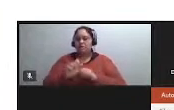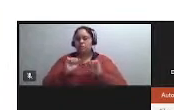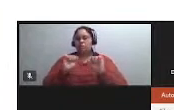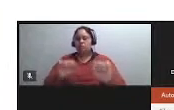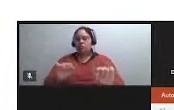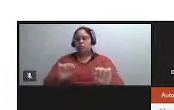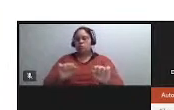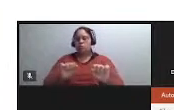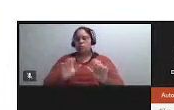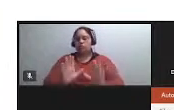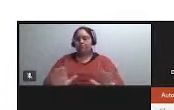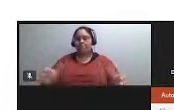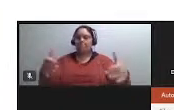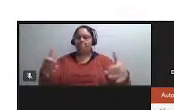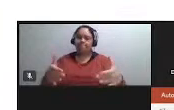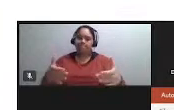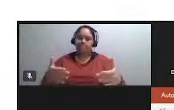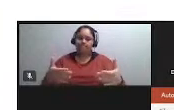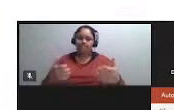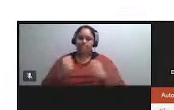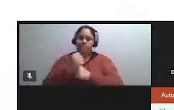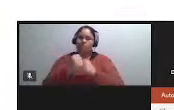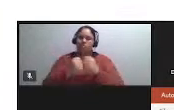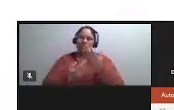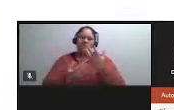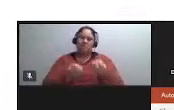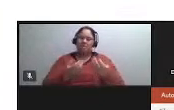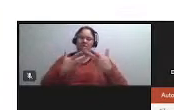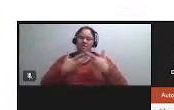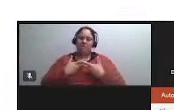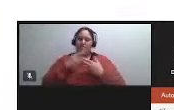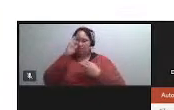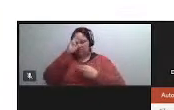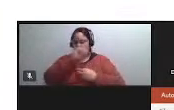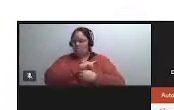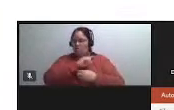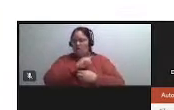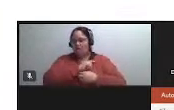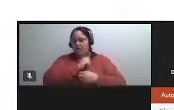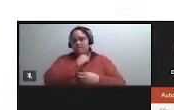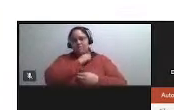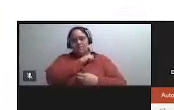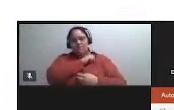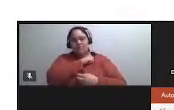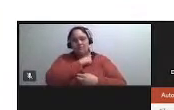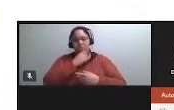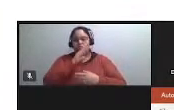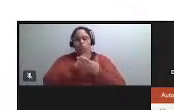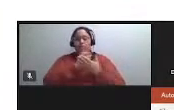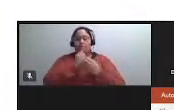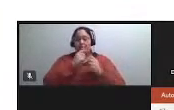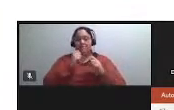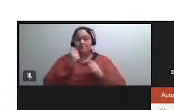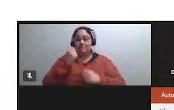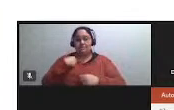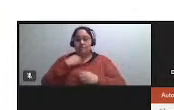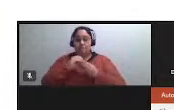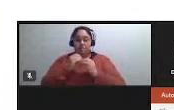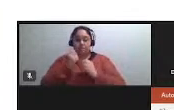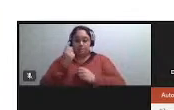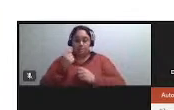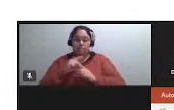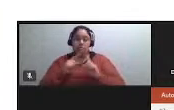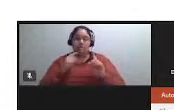IT structure? If maybe I can get the results, I wonder if does that make sense? If I can get